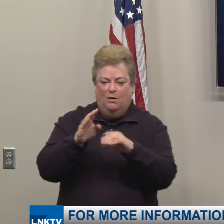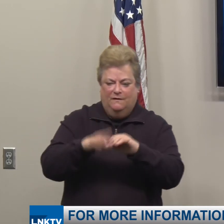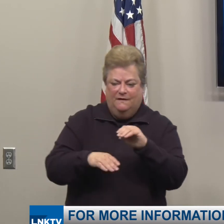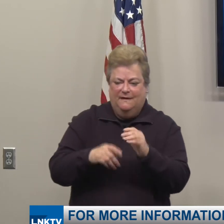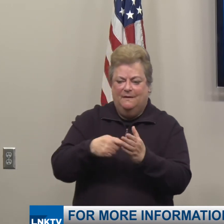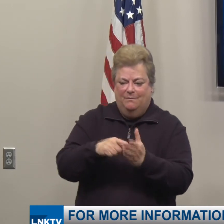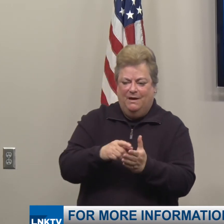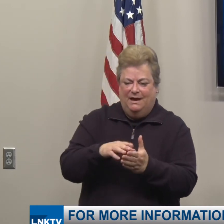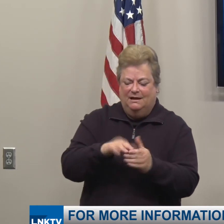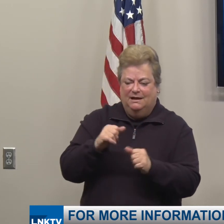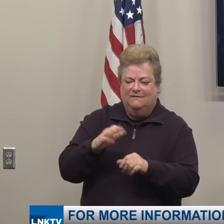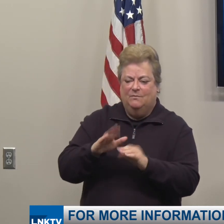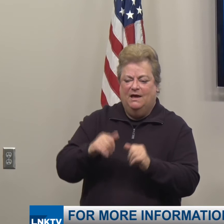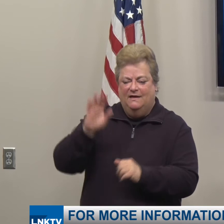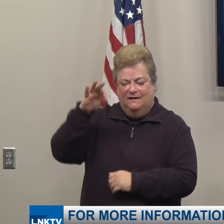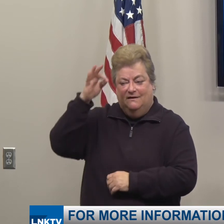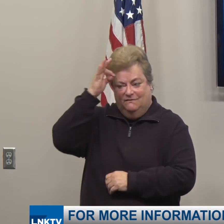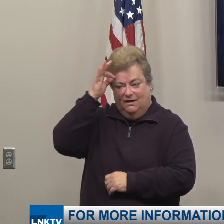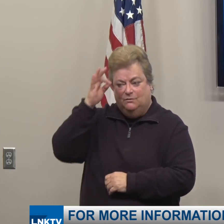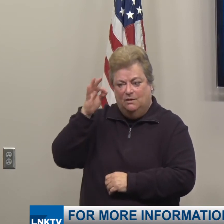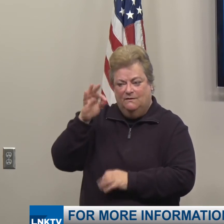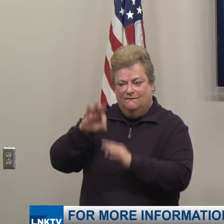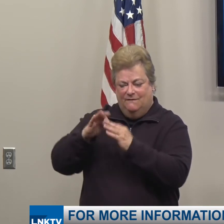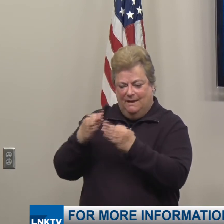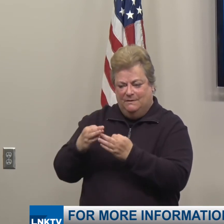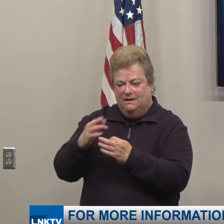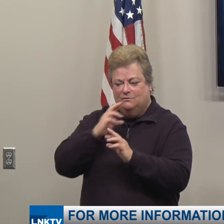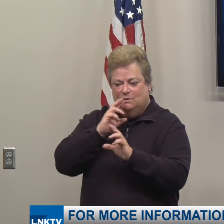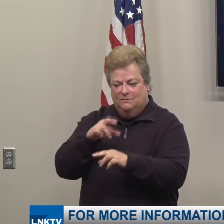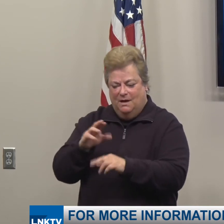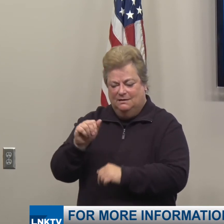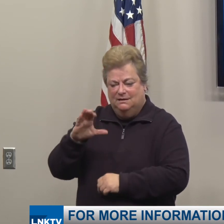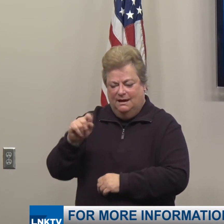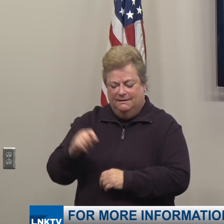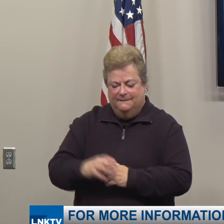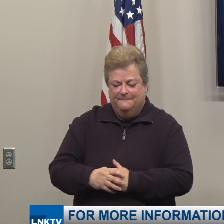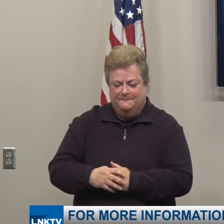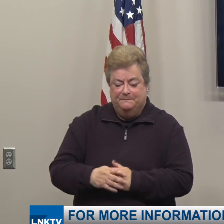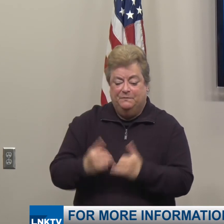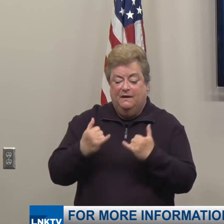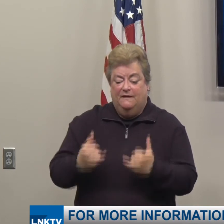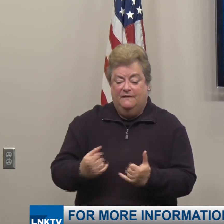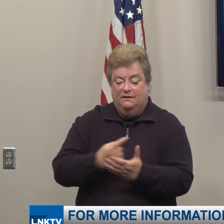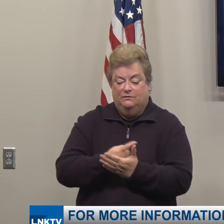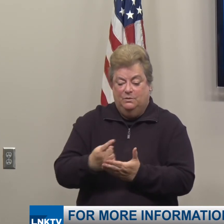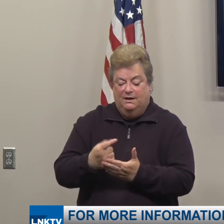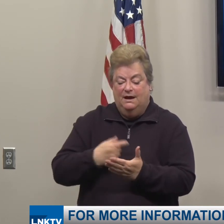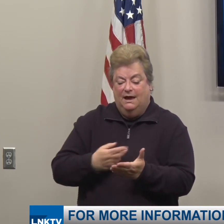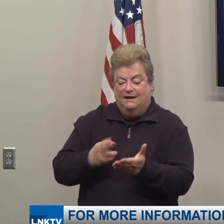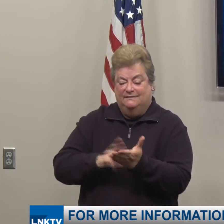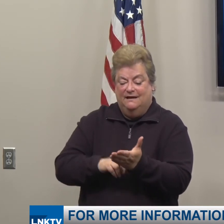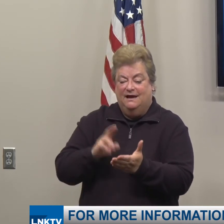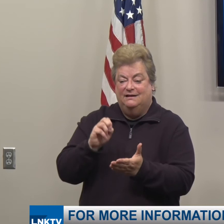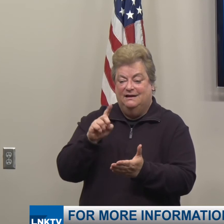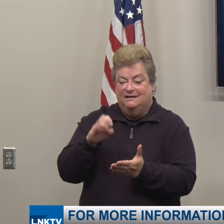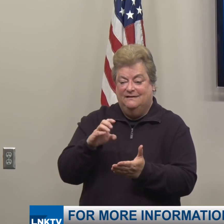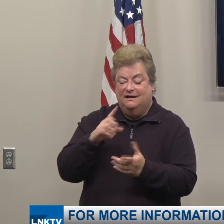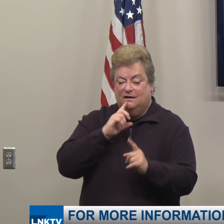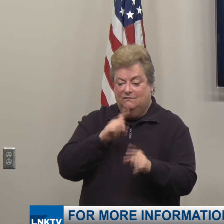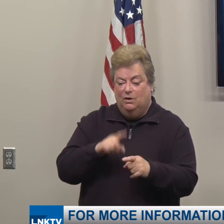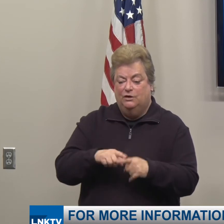provided by the Federal Families First Coronavirus Response Act. This week, I signed an executive order to take